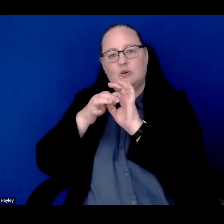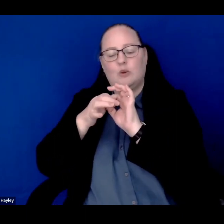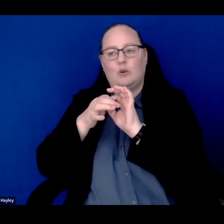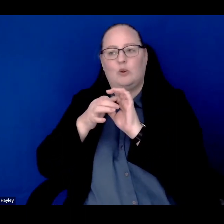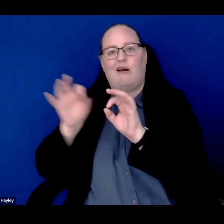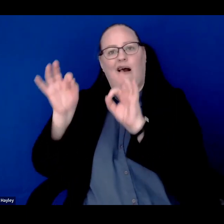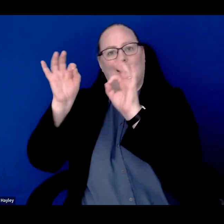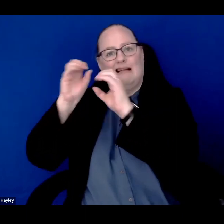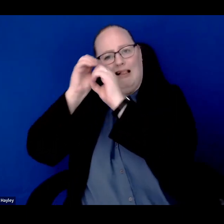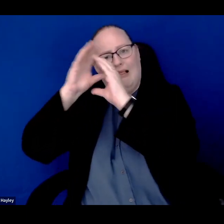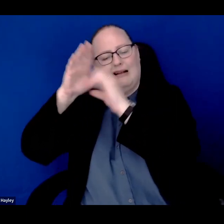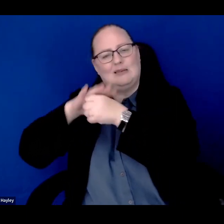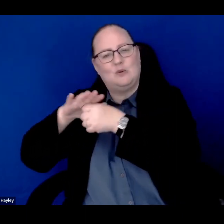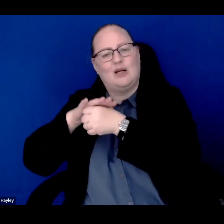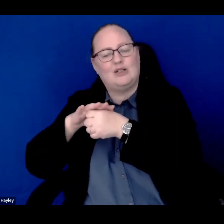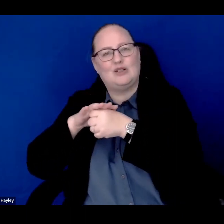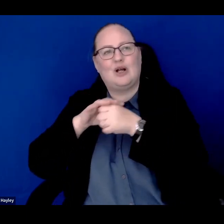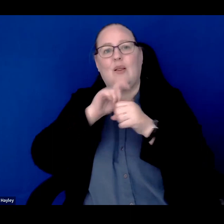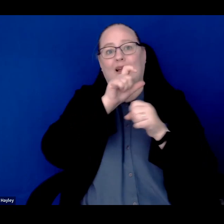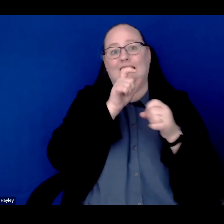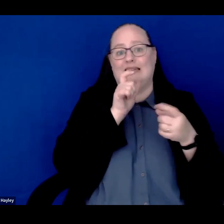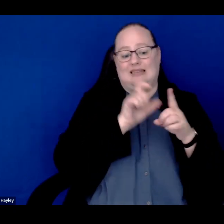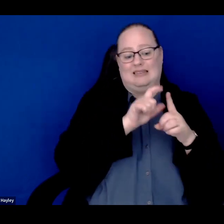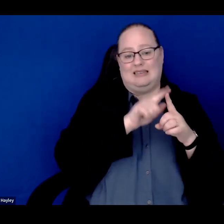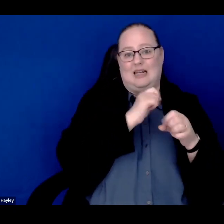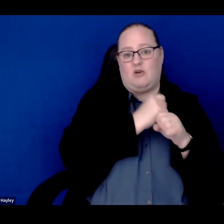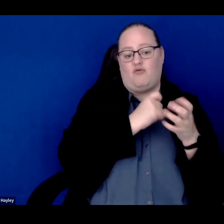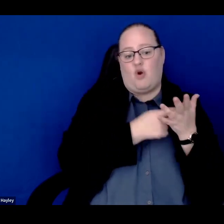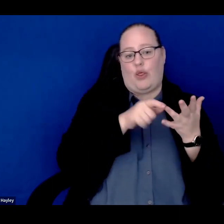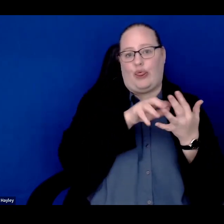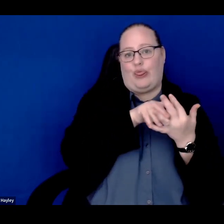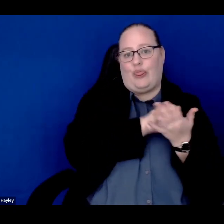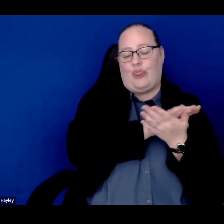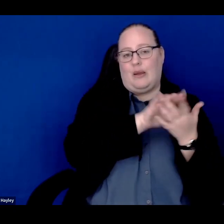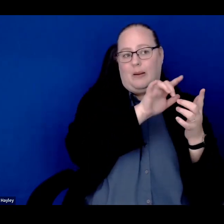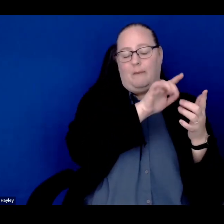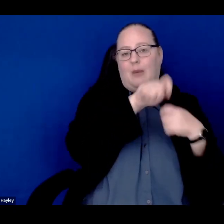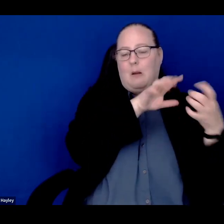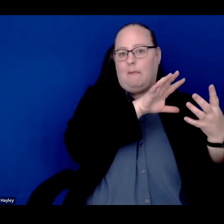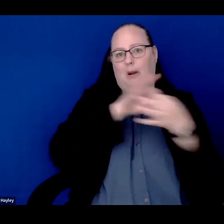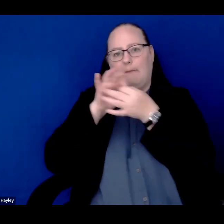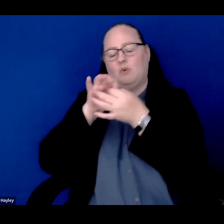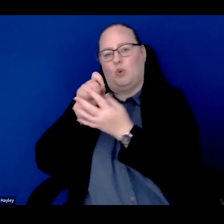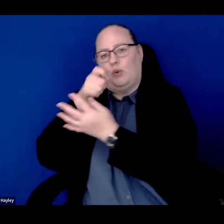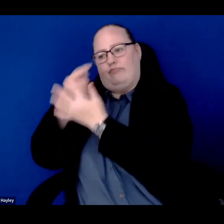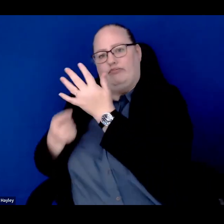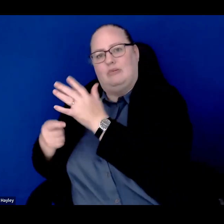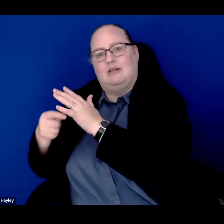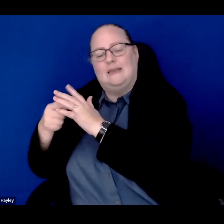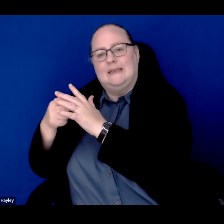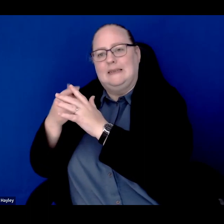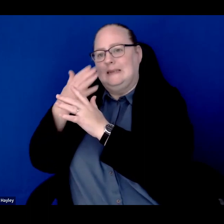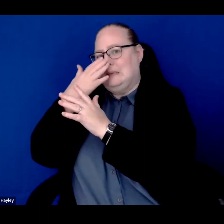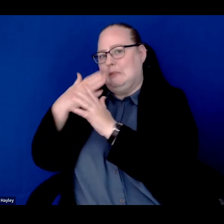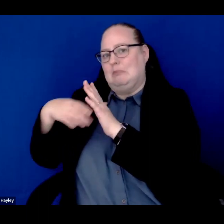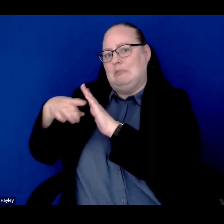you start using degrowth, you cannot just pick the part you like, being like, I'm just going to use the kind of circular economy bit, thank you, you know, the rest I'm not going to take.